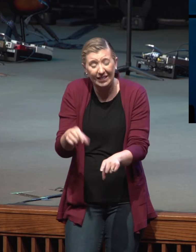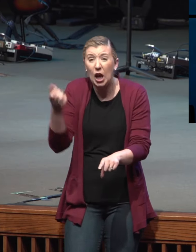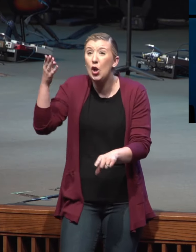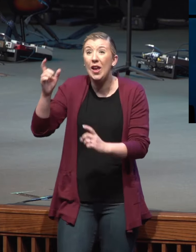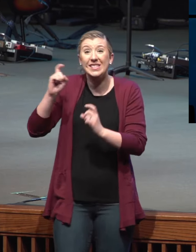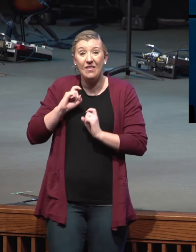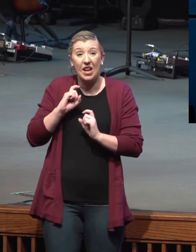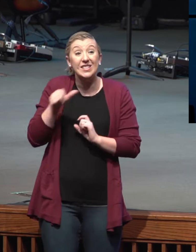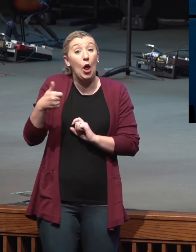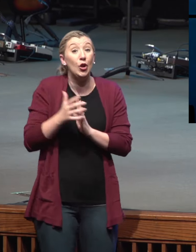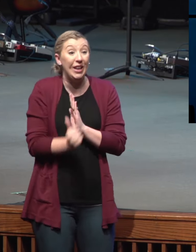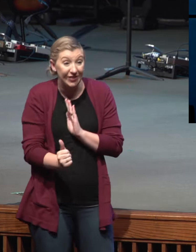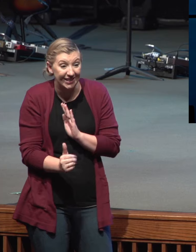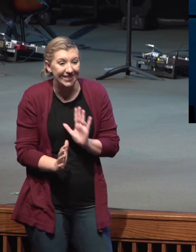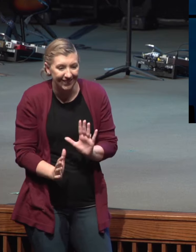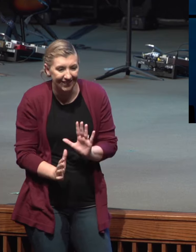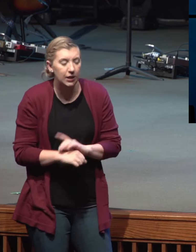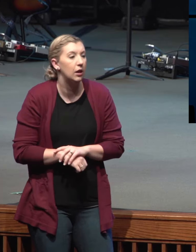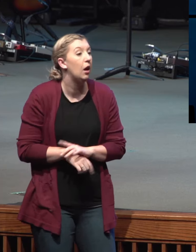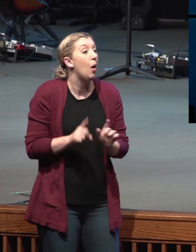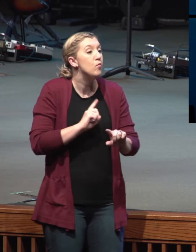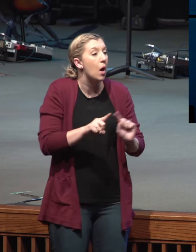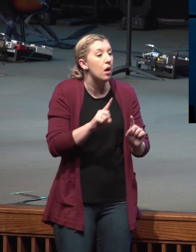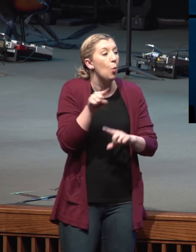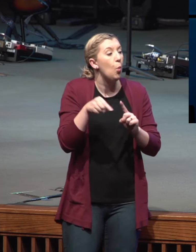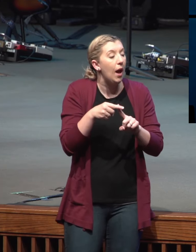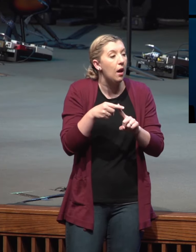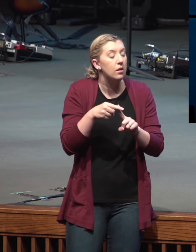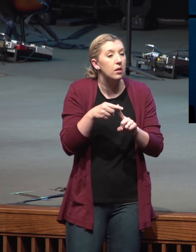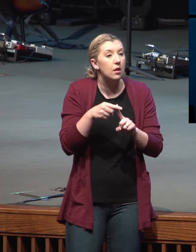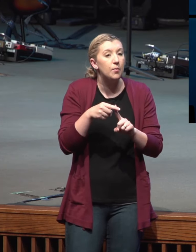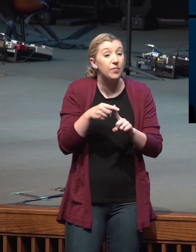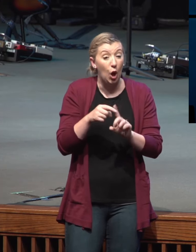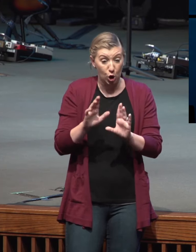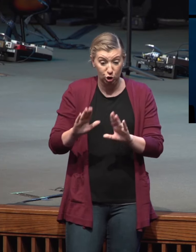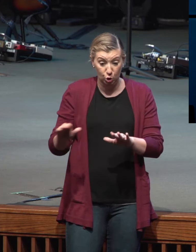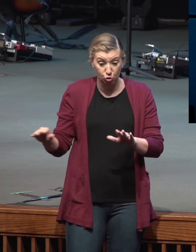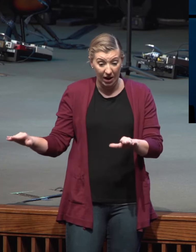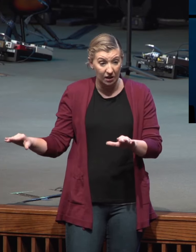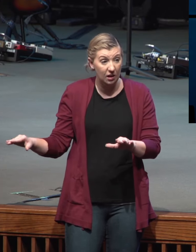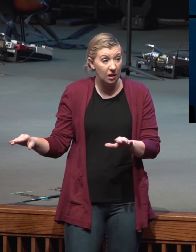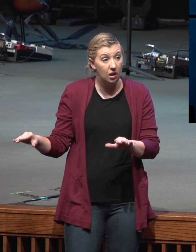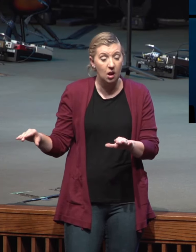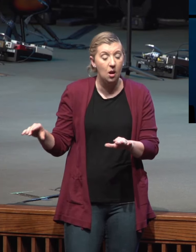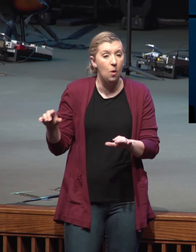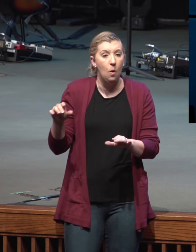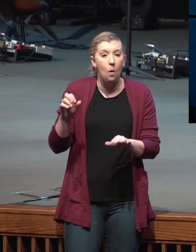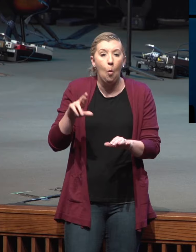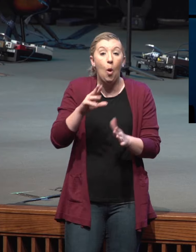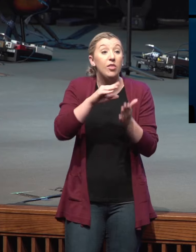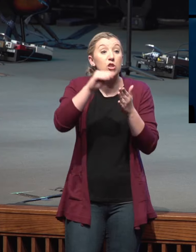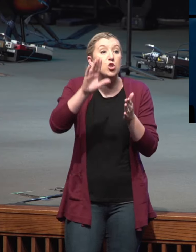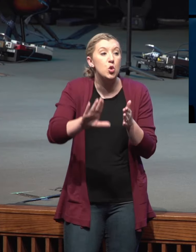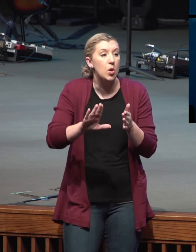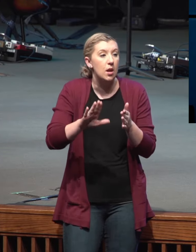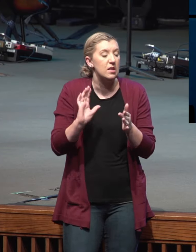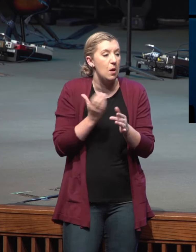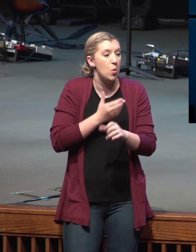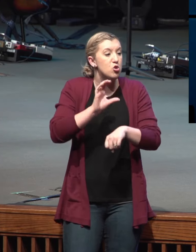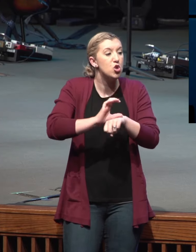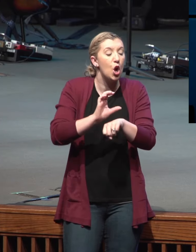us other gifts. But when our children or the students in our